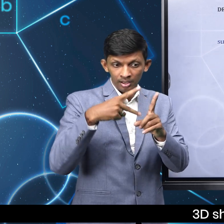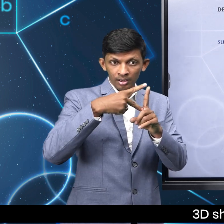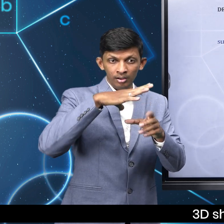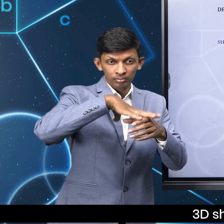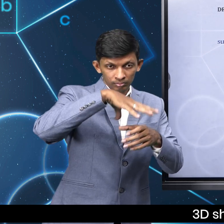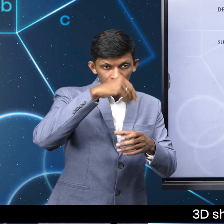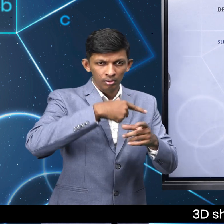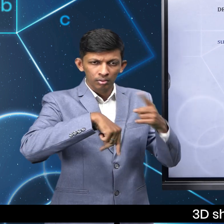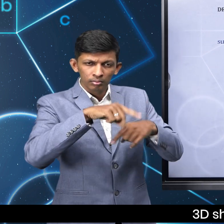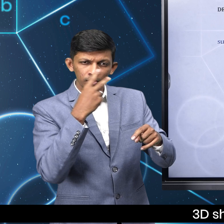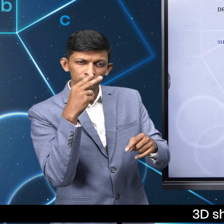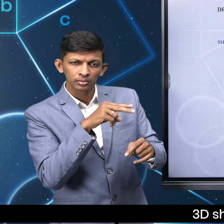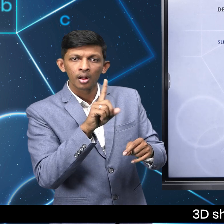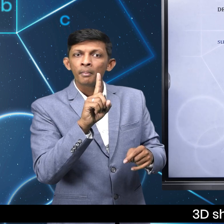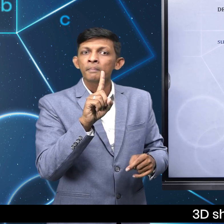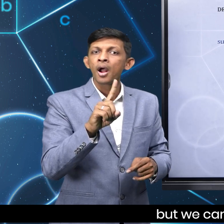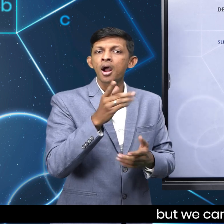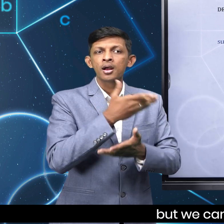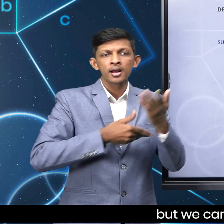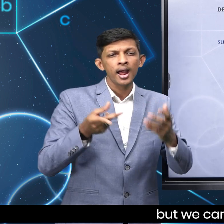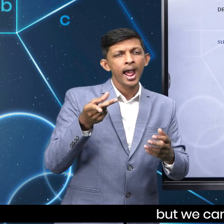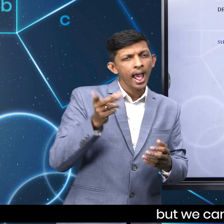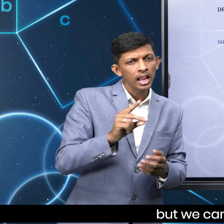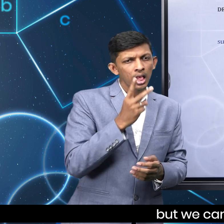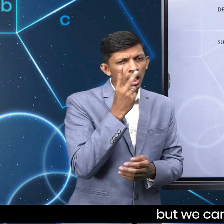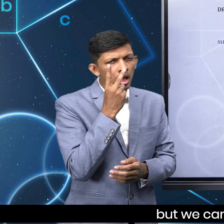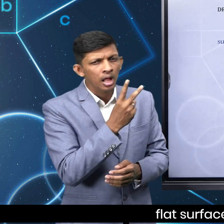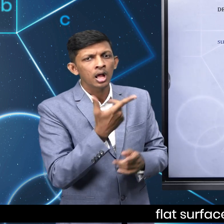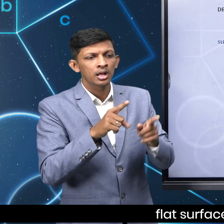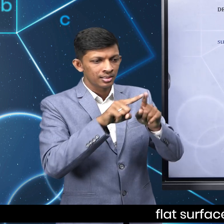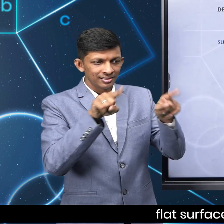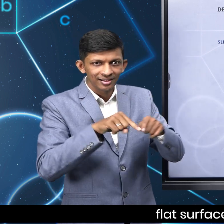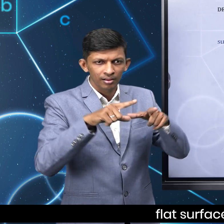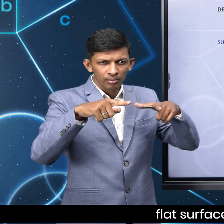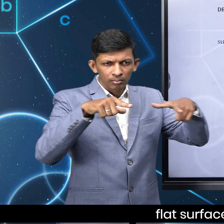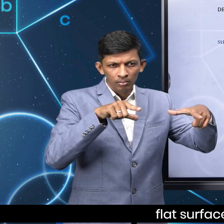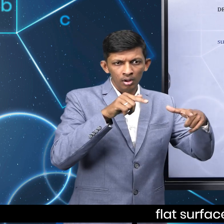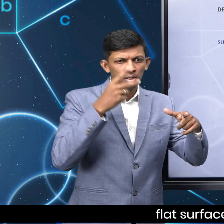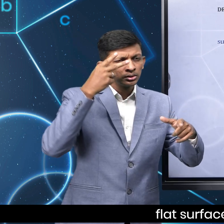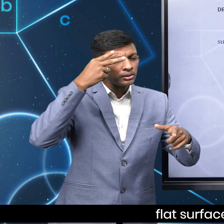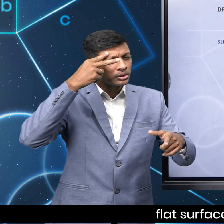3D shapes occupy space, but we can also represent them on flat surface using certain techniques.